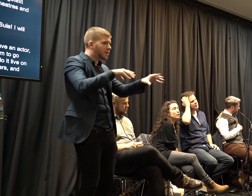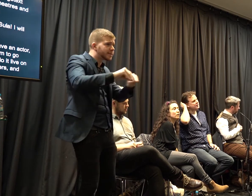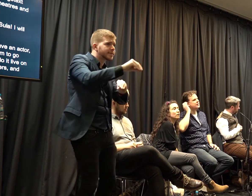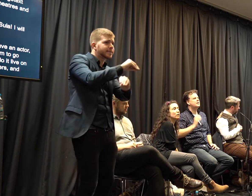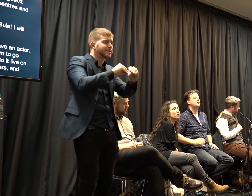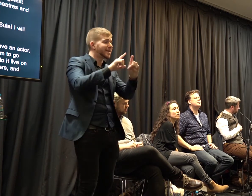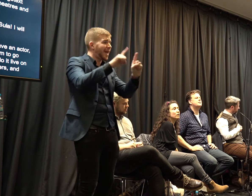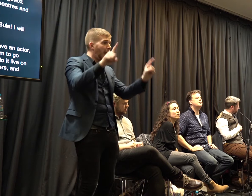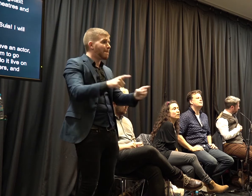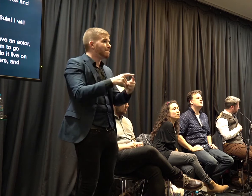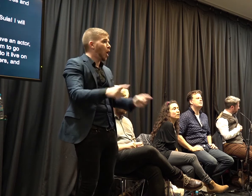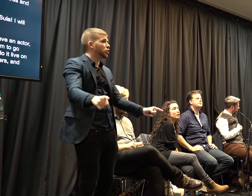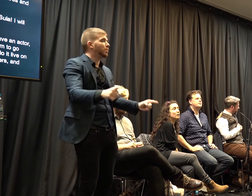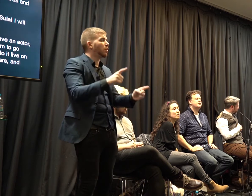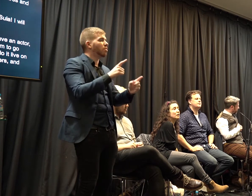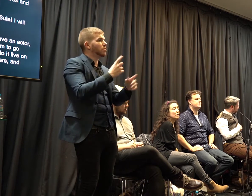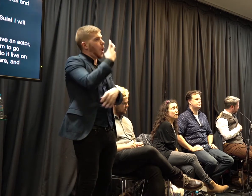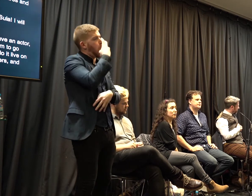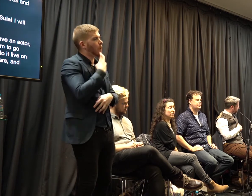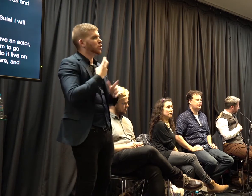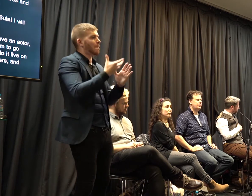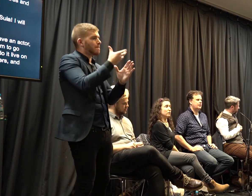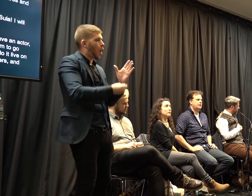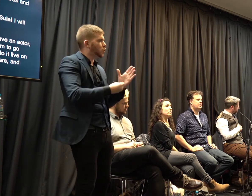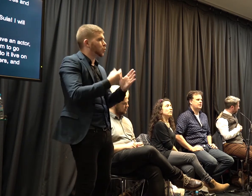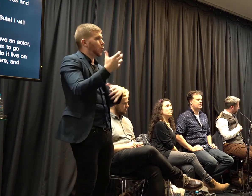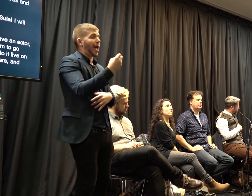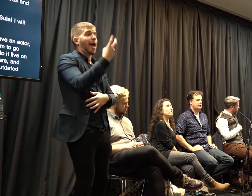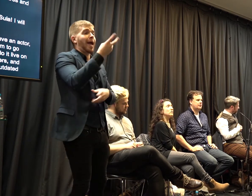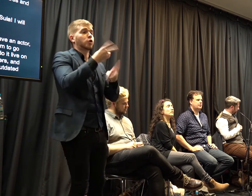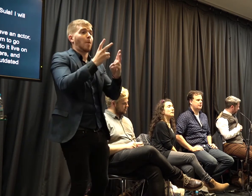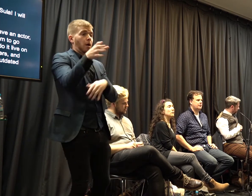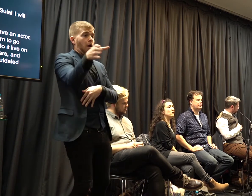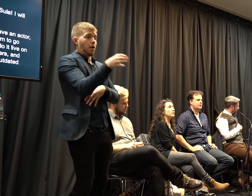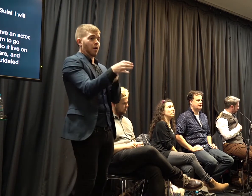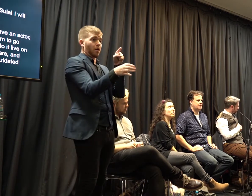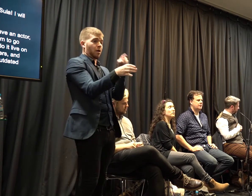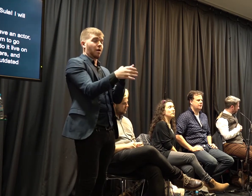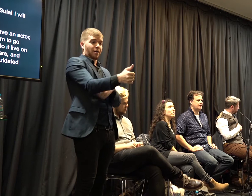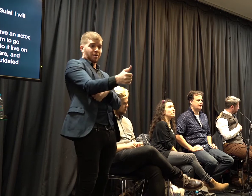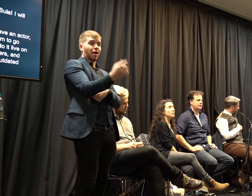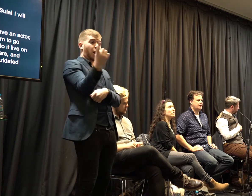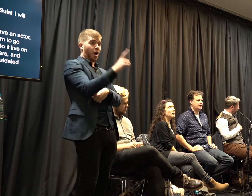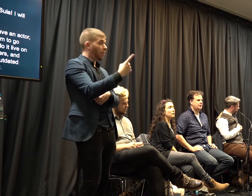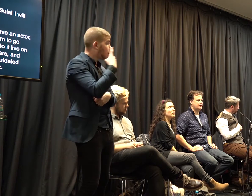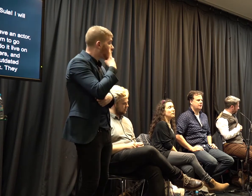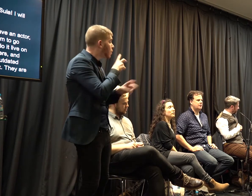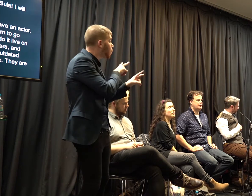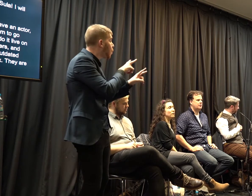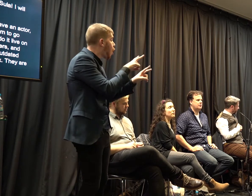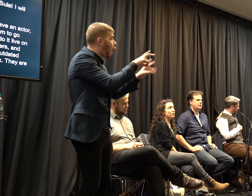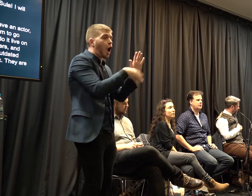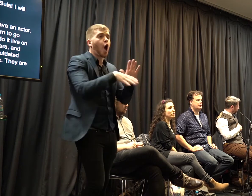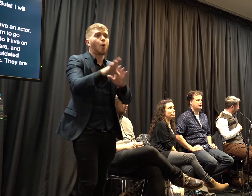impossible, outdated model that you get an interpreter, you tick a box, They're told to come, have a look, go away and come